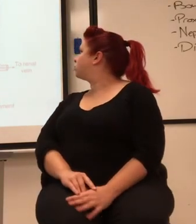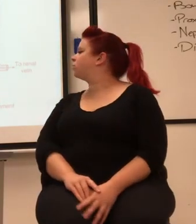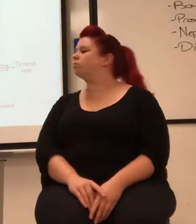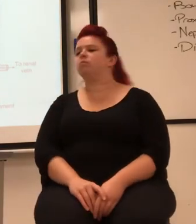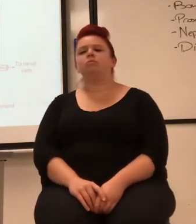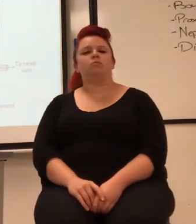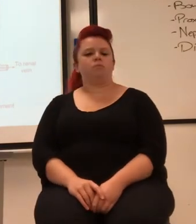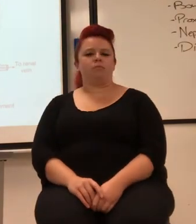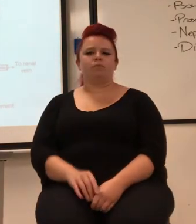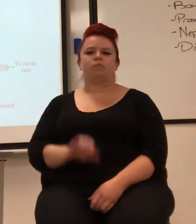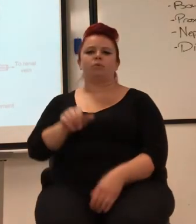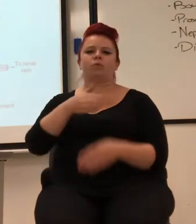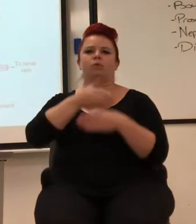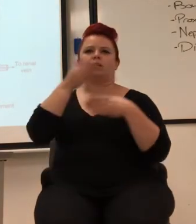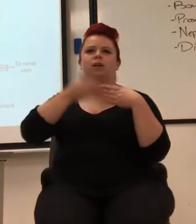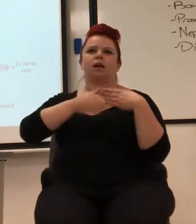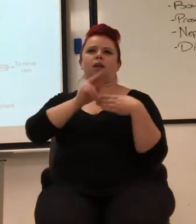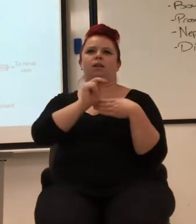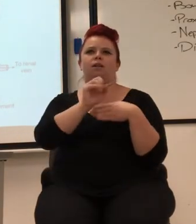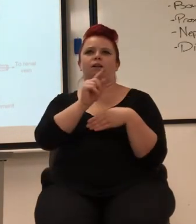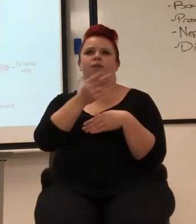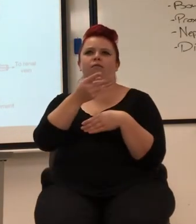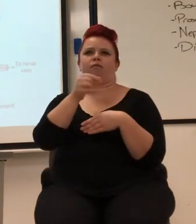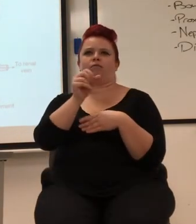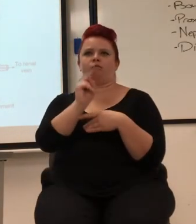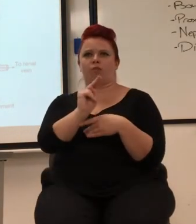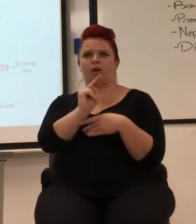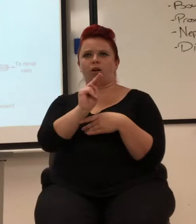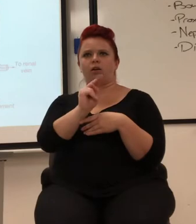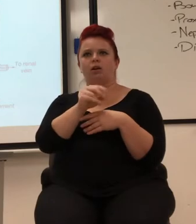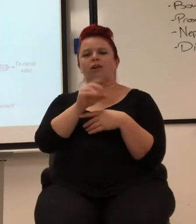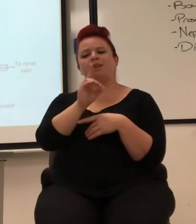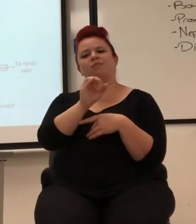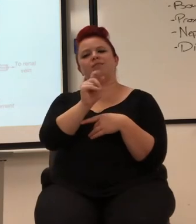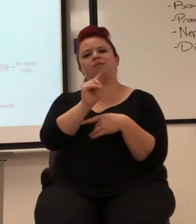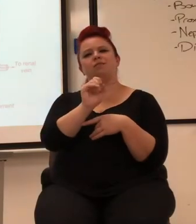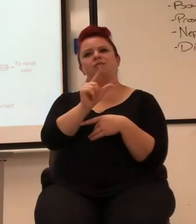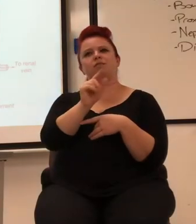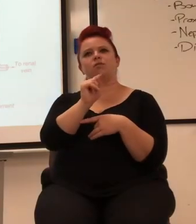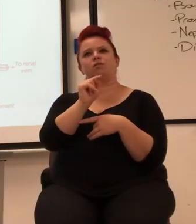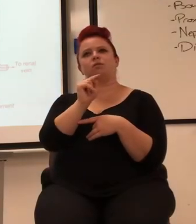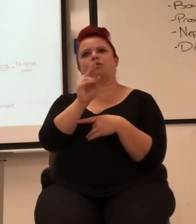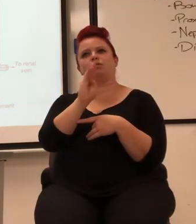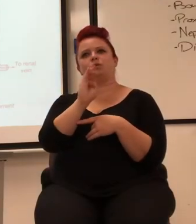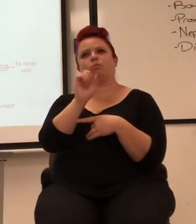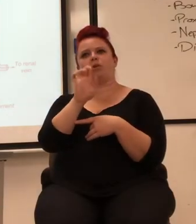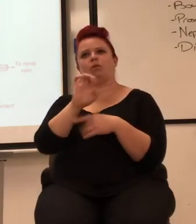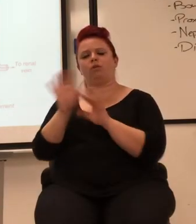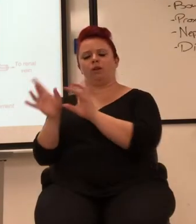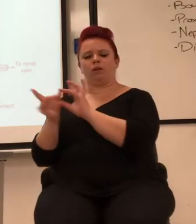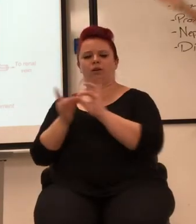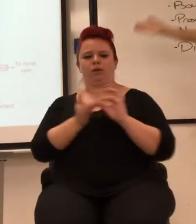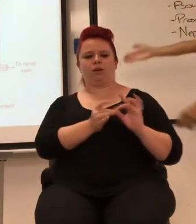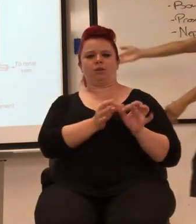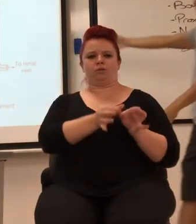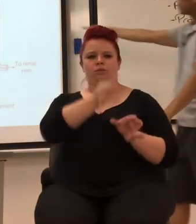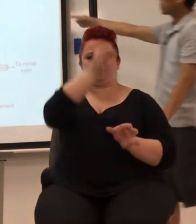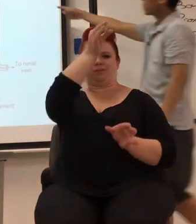So that's kind of the end of the nephron. The distal tubule leads to a connecting tubule that connects to this vertical